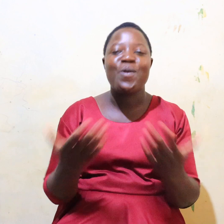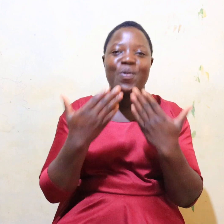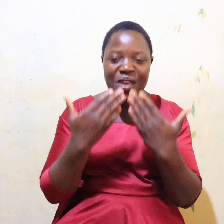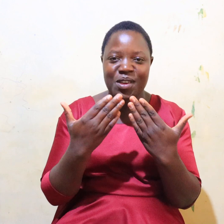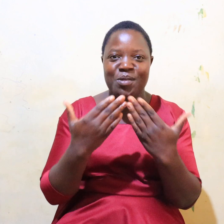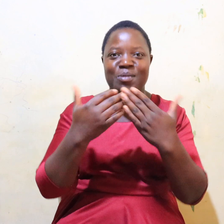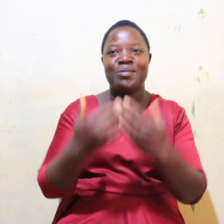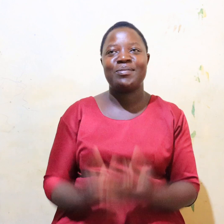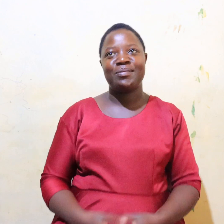Thank you.